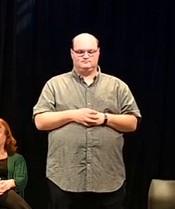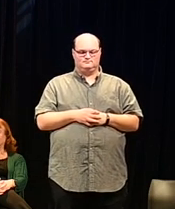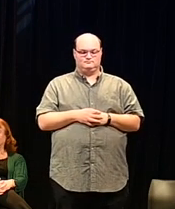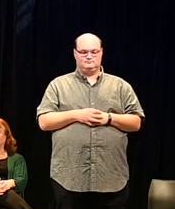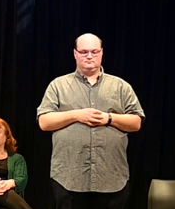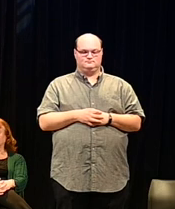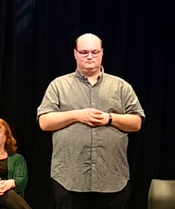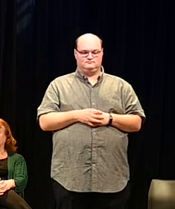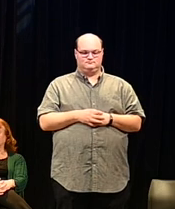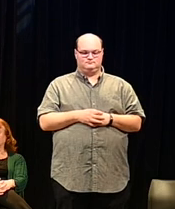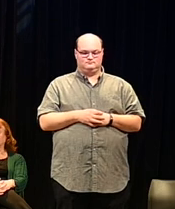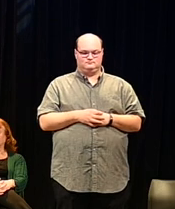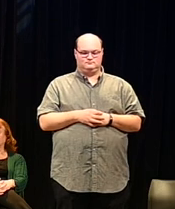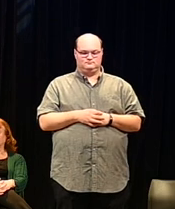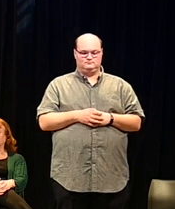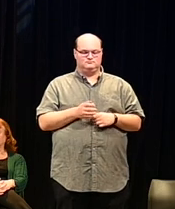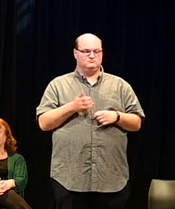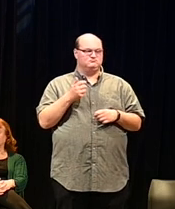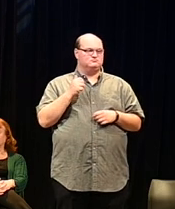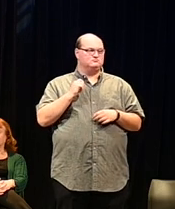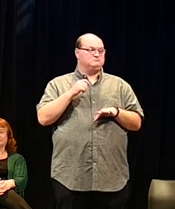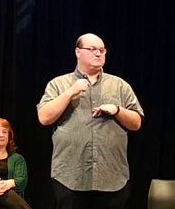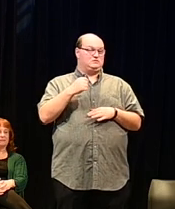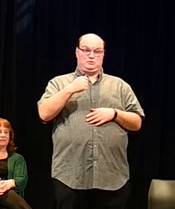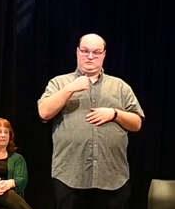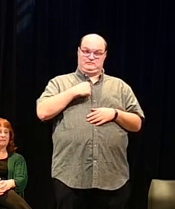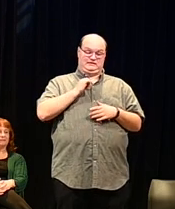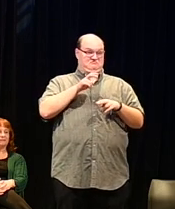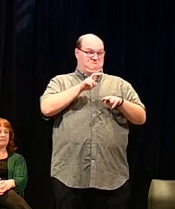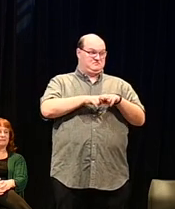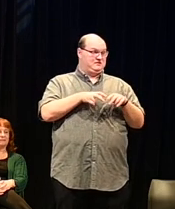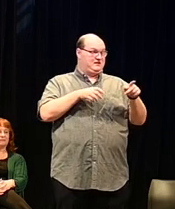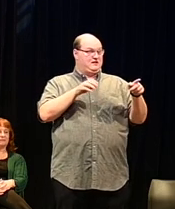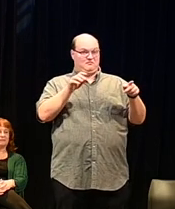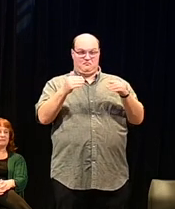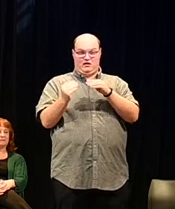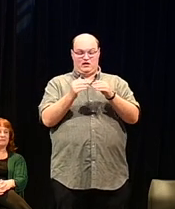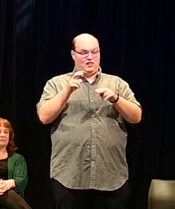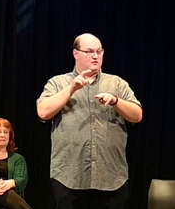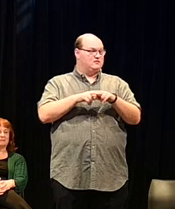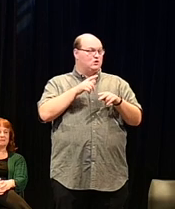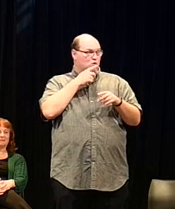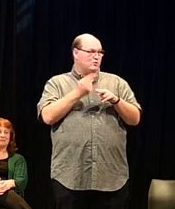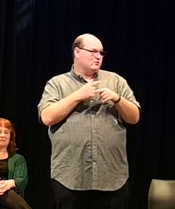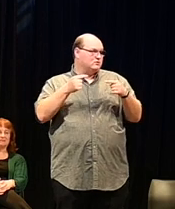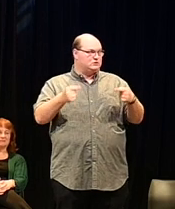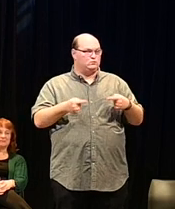just for me to sit down, but for my colleague Miriam to sit with me, who is a wheelchair